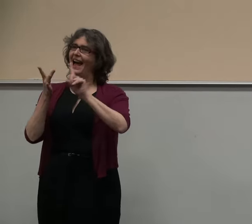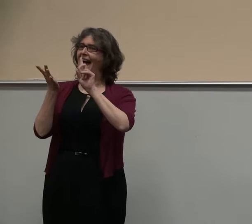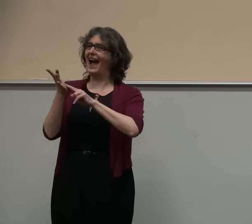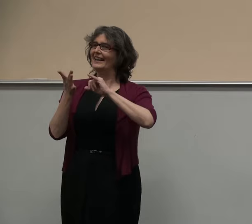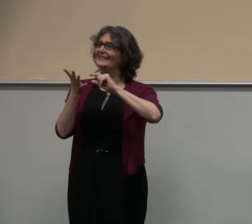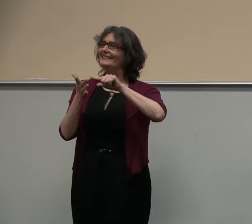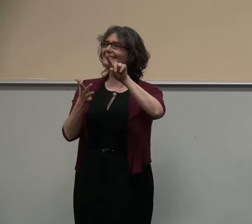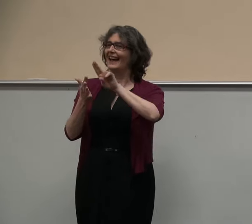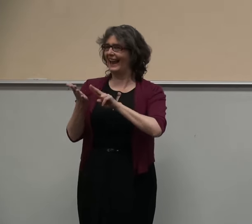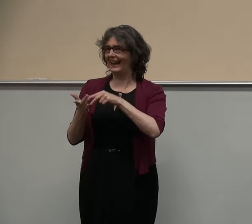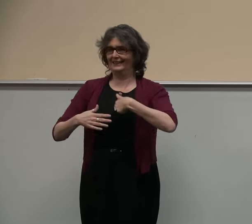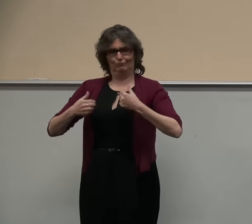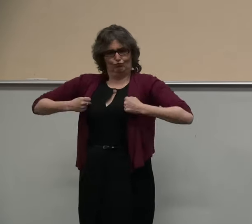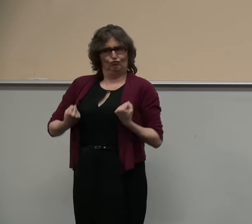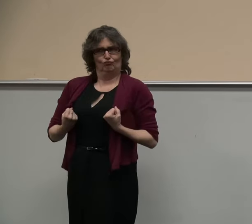Typically what happens...